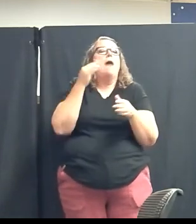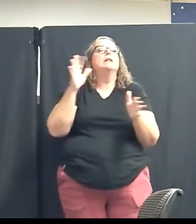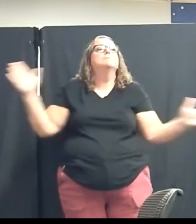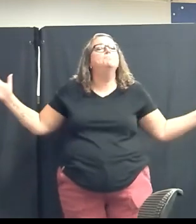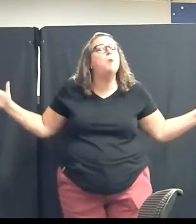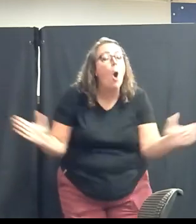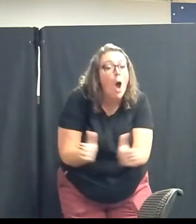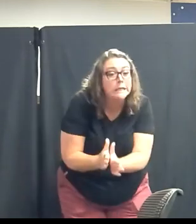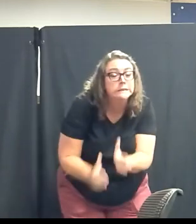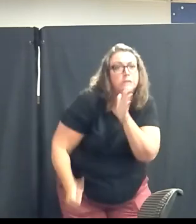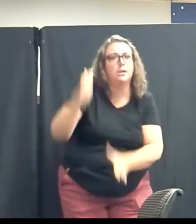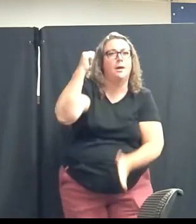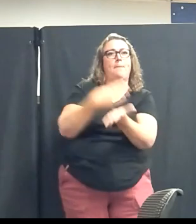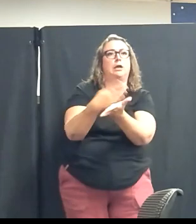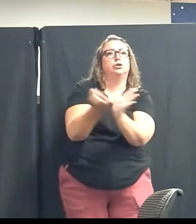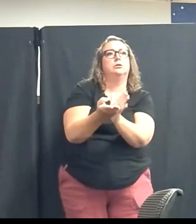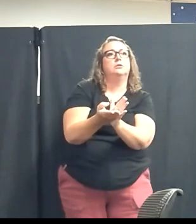one thing